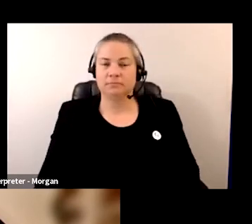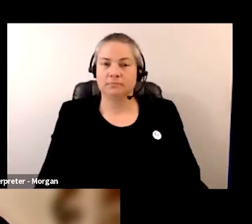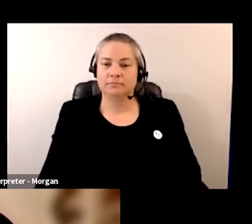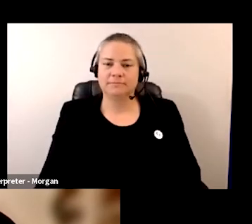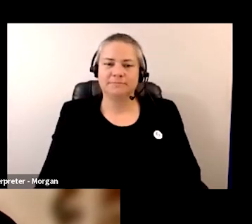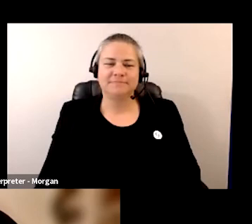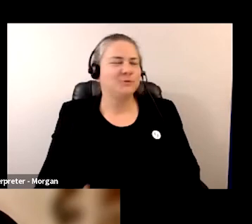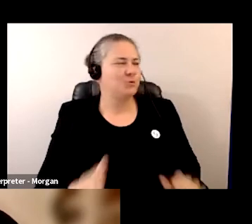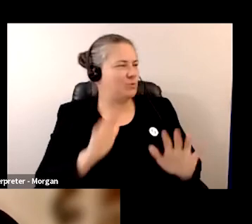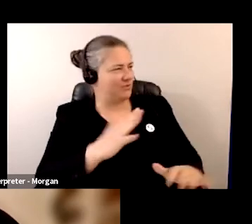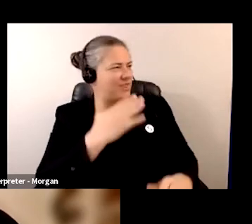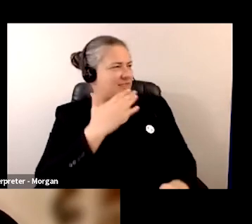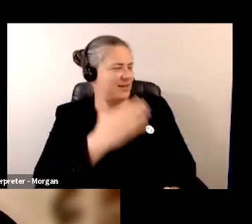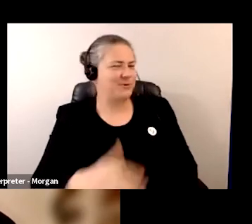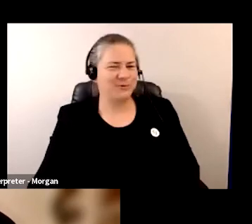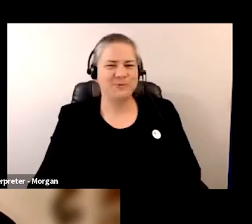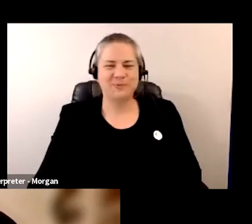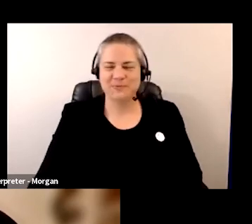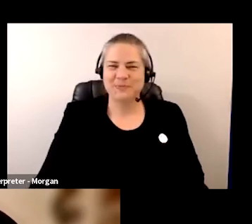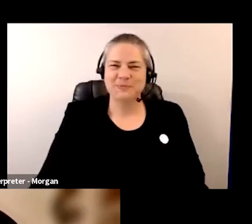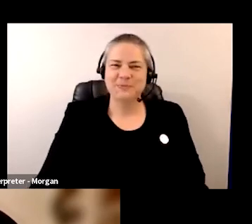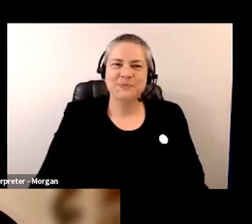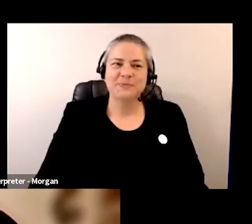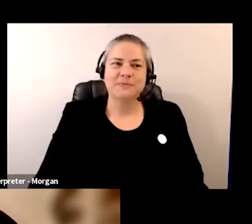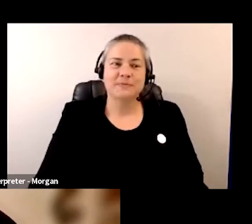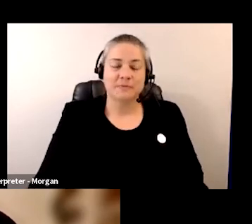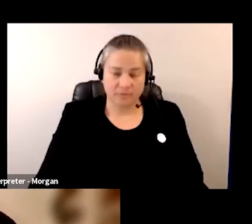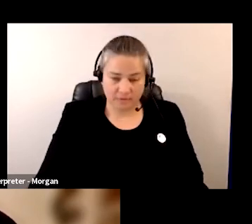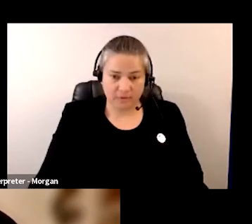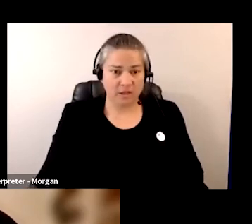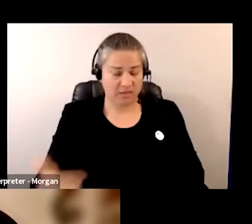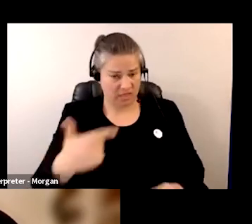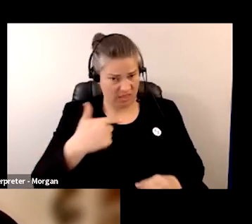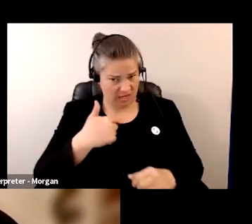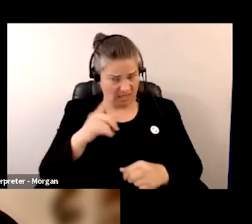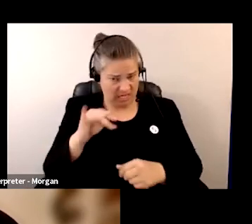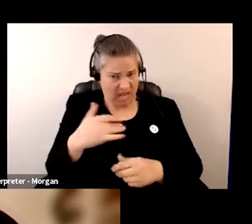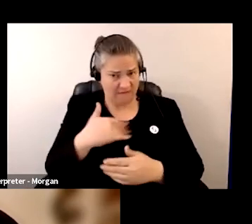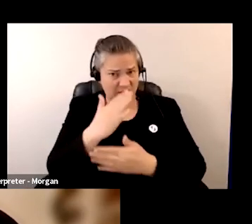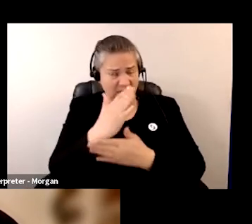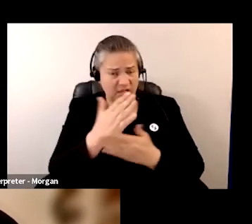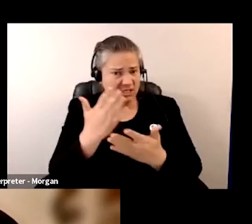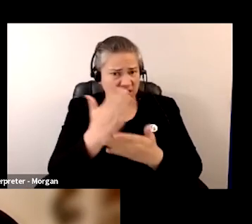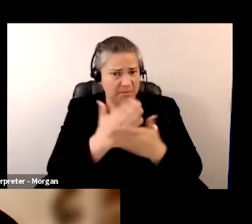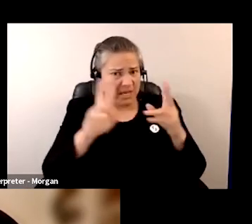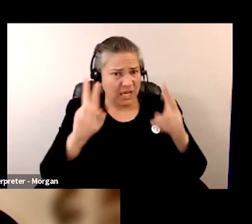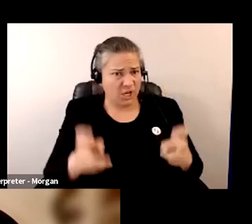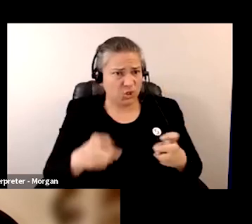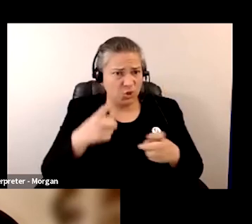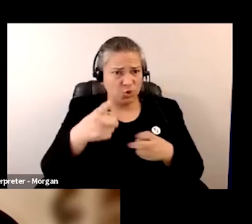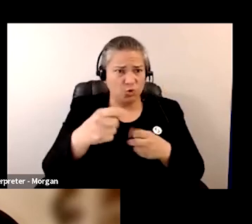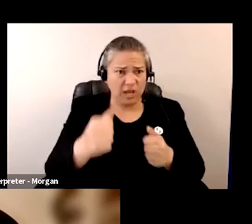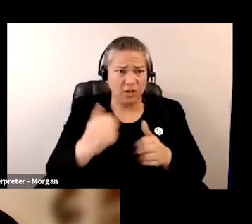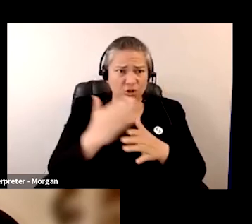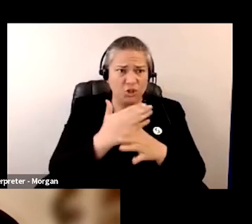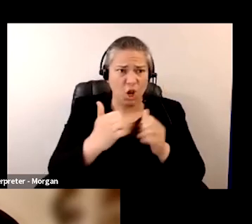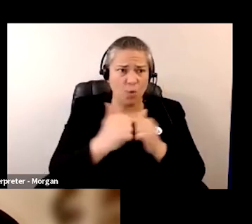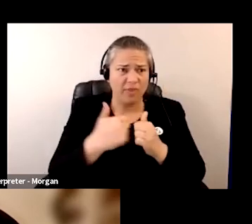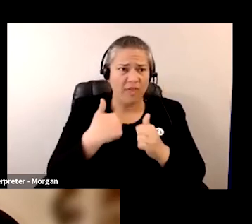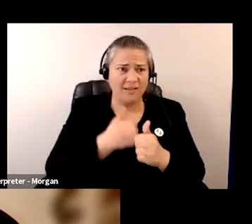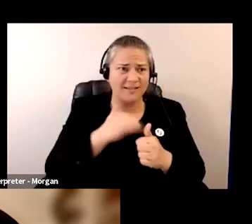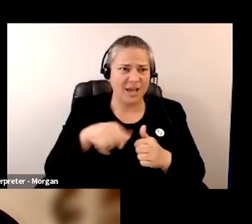Great, thank you. So were there some issues, an issue that you could share that was left on the cutting room